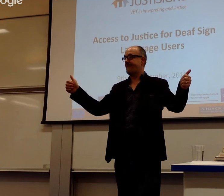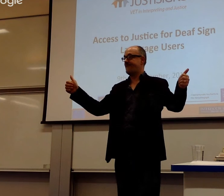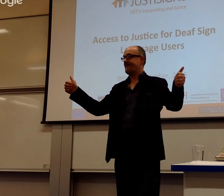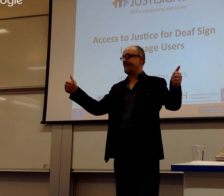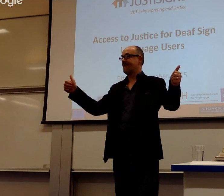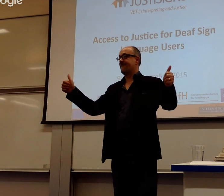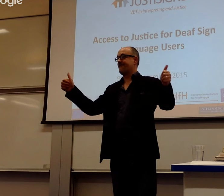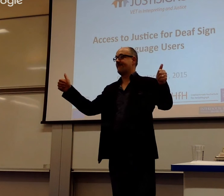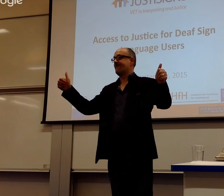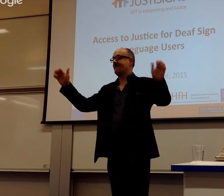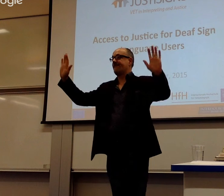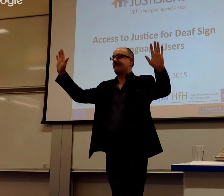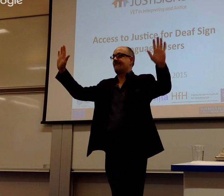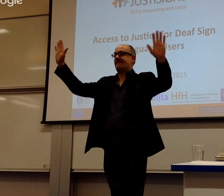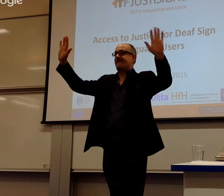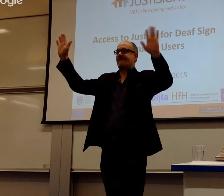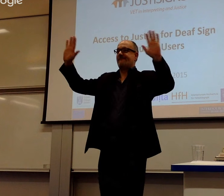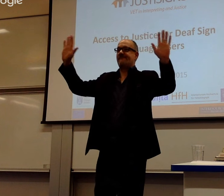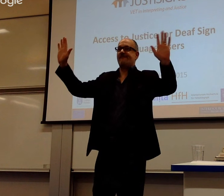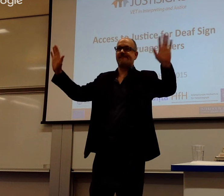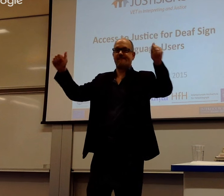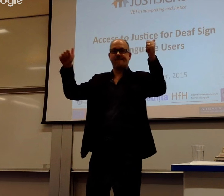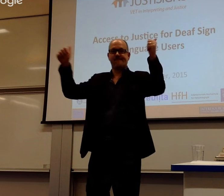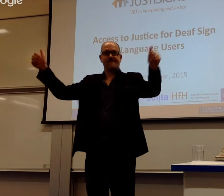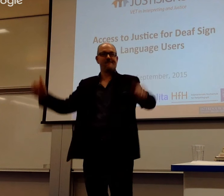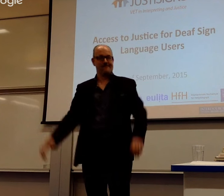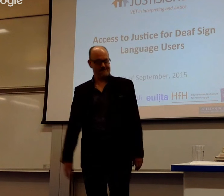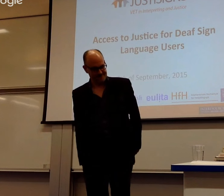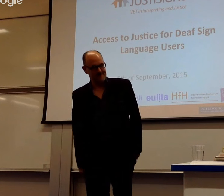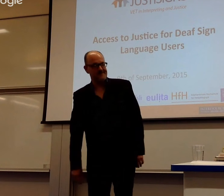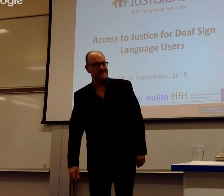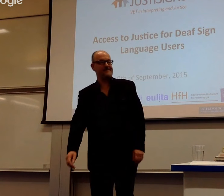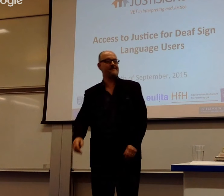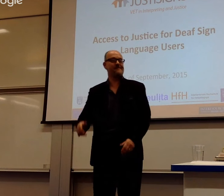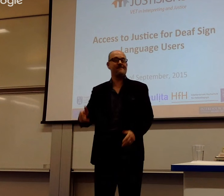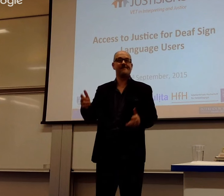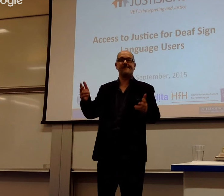All right. Hello, everybody. Thank you for your attention.